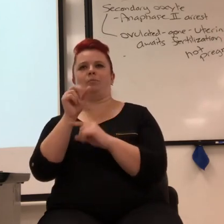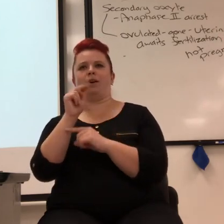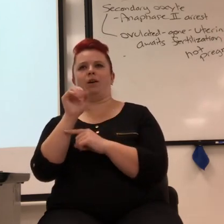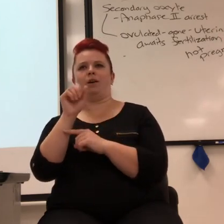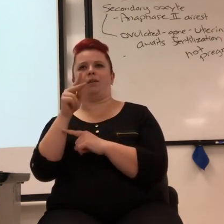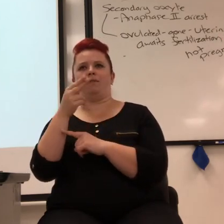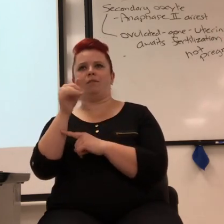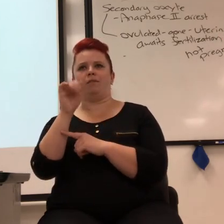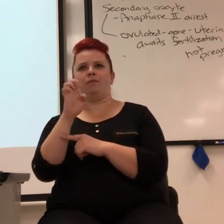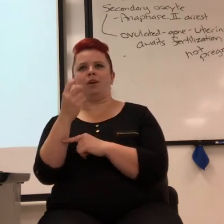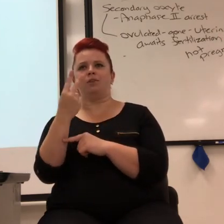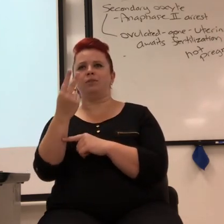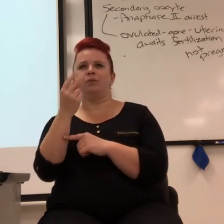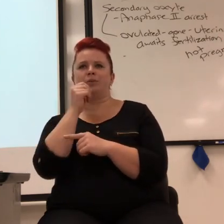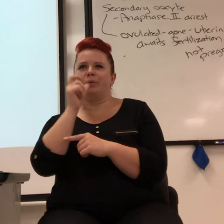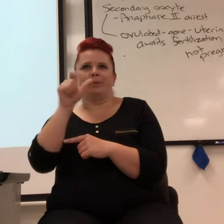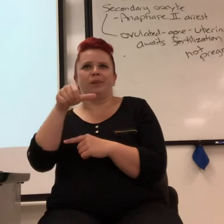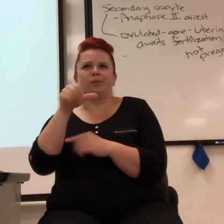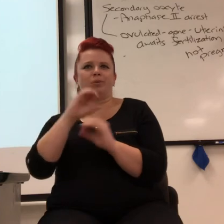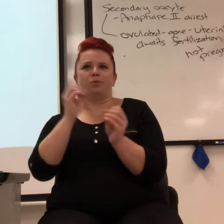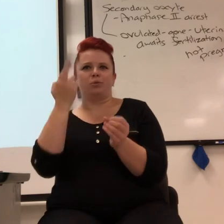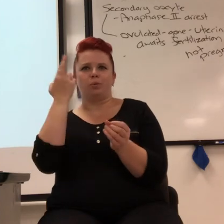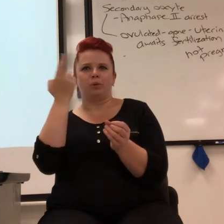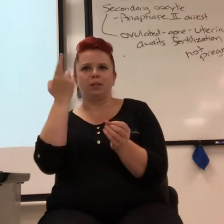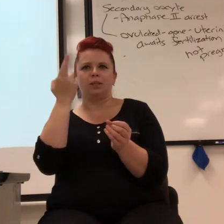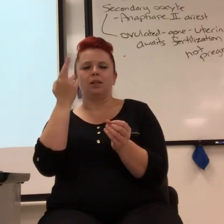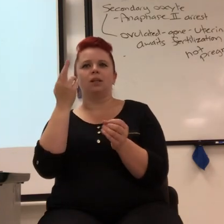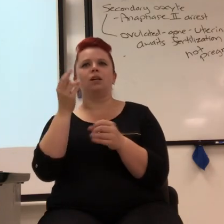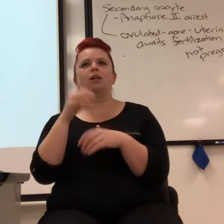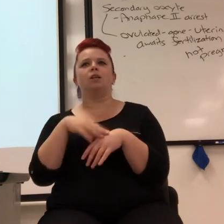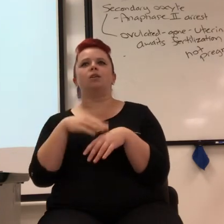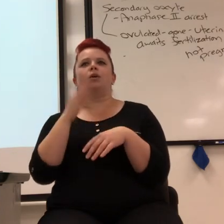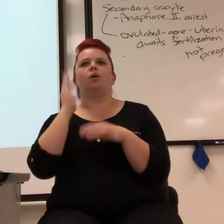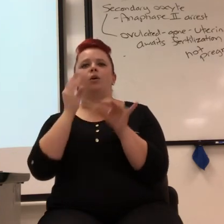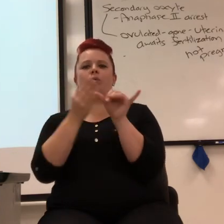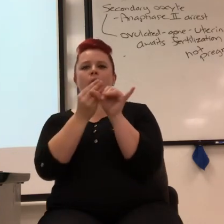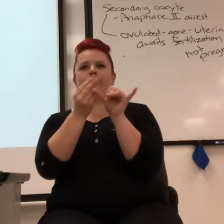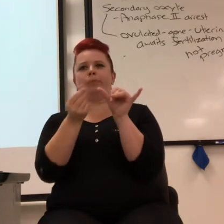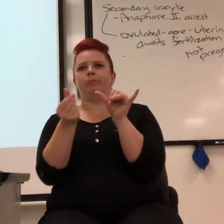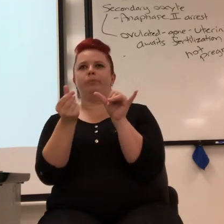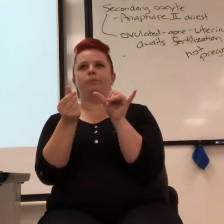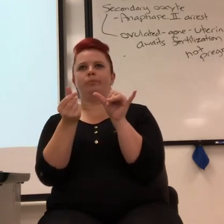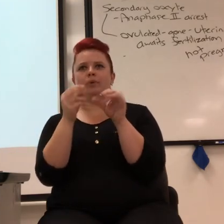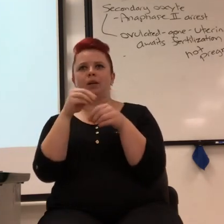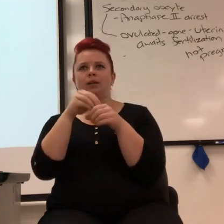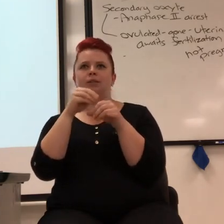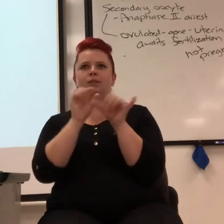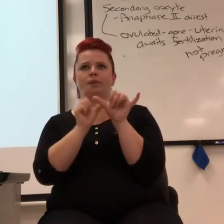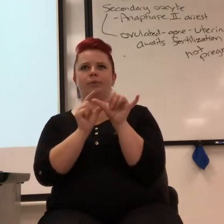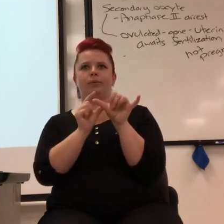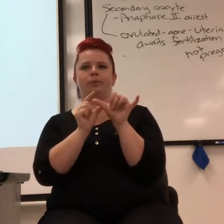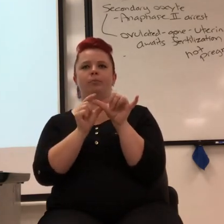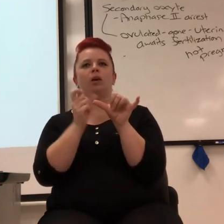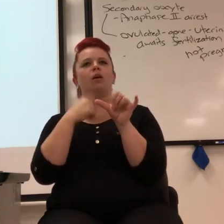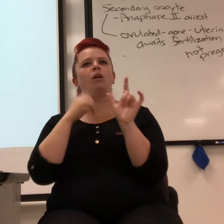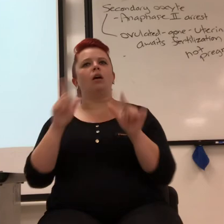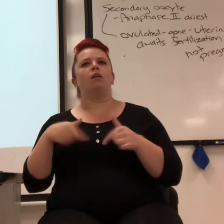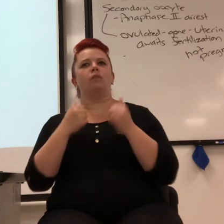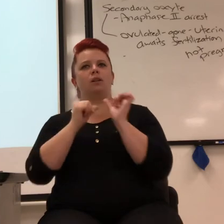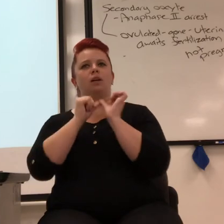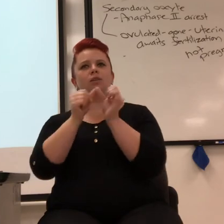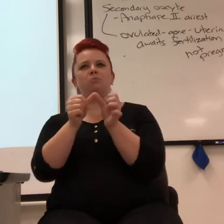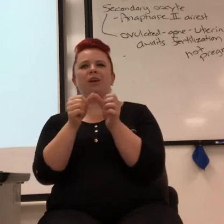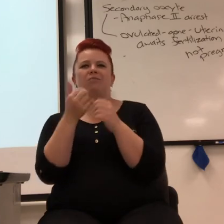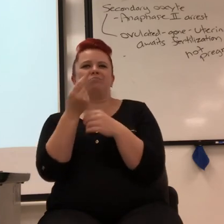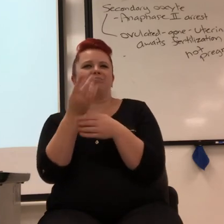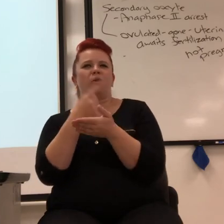to. That goes away in the uterine tube, no sperm or eye. Okay, you don't get pregnant. This has a lifespan of a couple